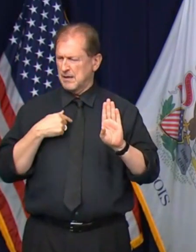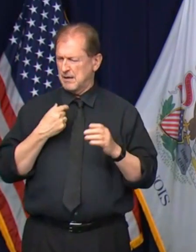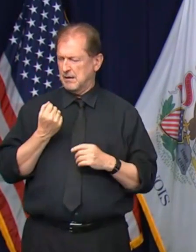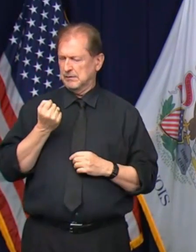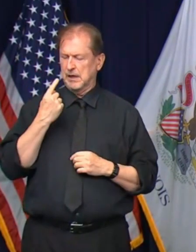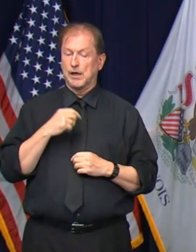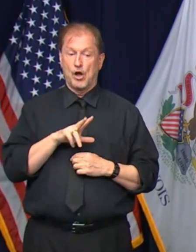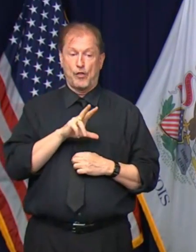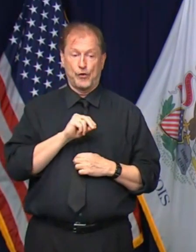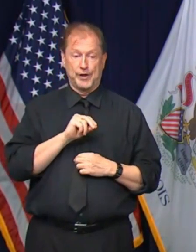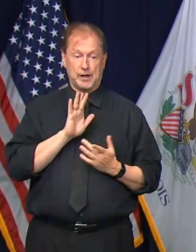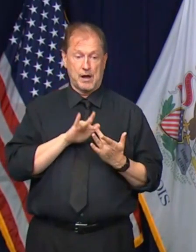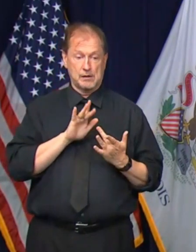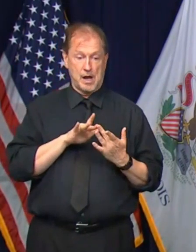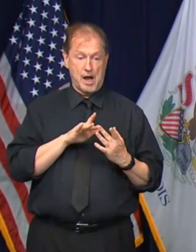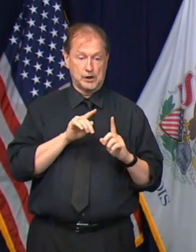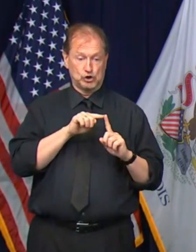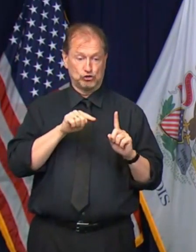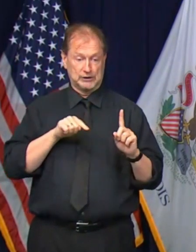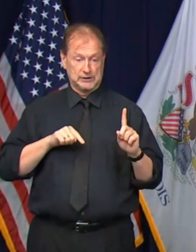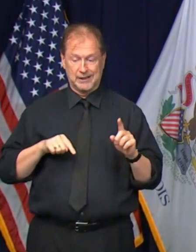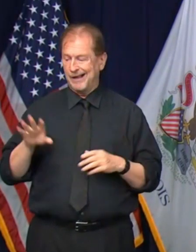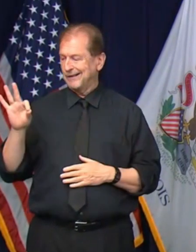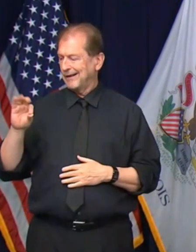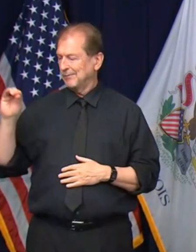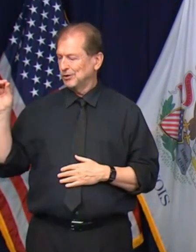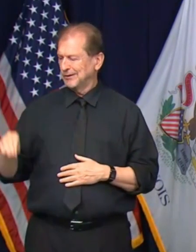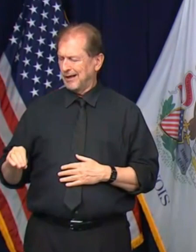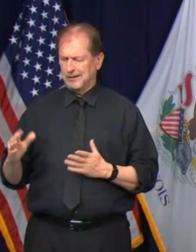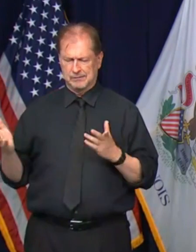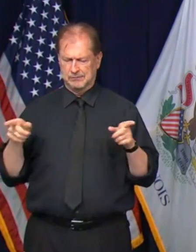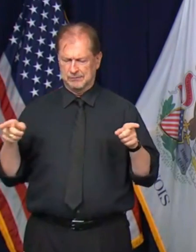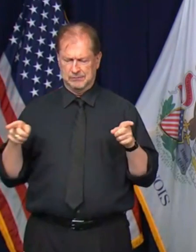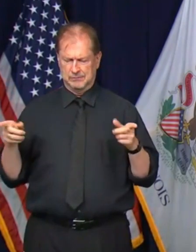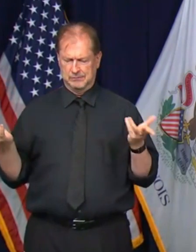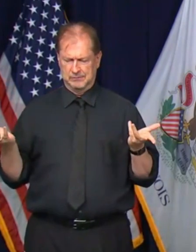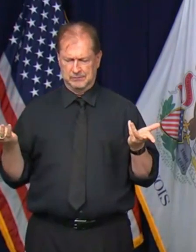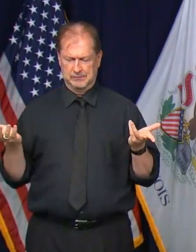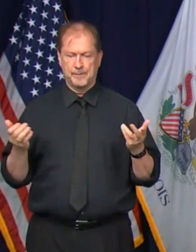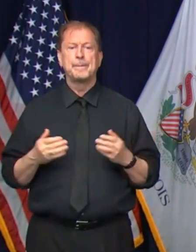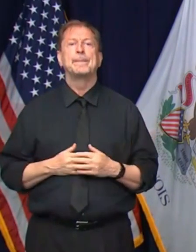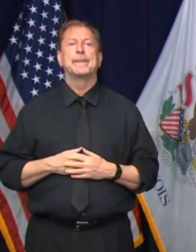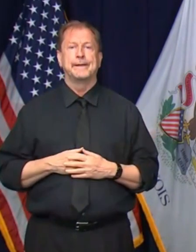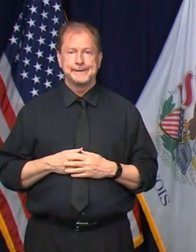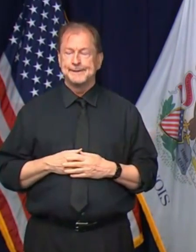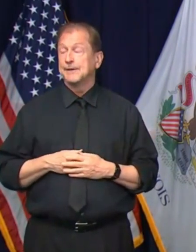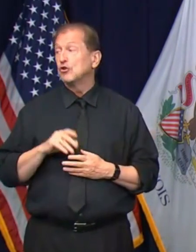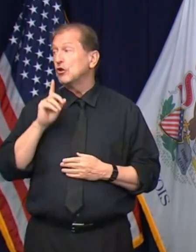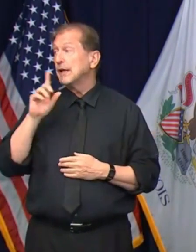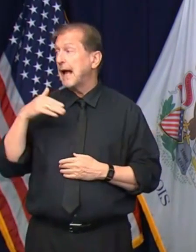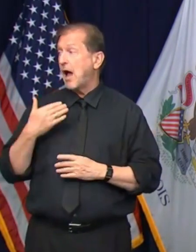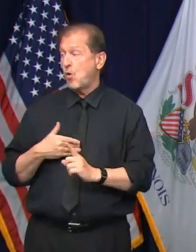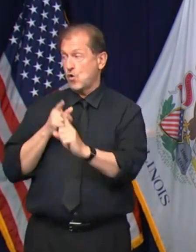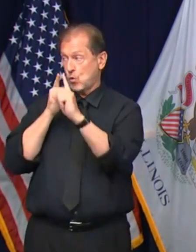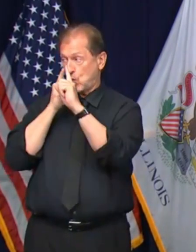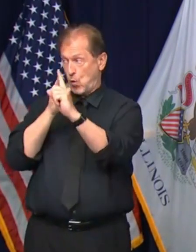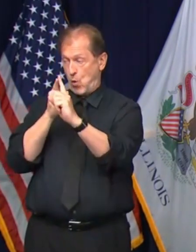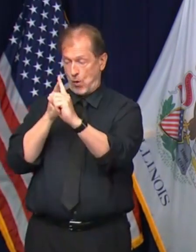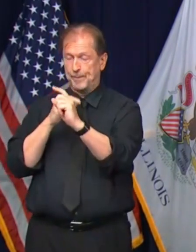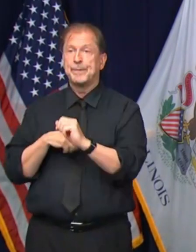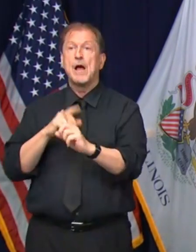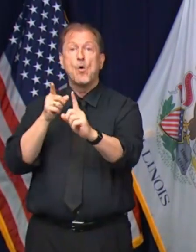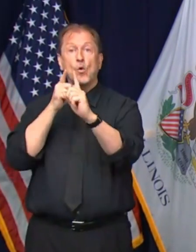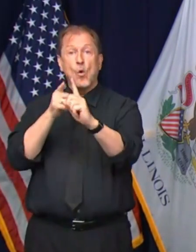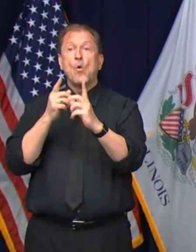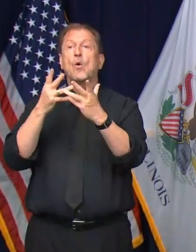contact tracing at 90% and finishing it at 60%? The effort is, and it's really a goal, right? The effort is to get to